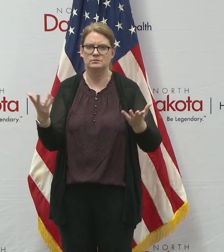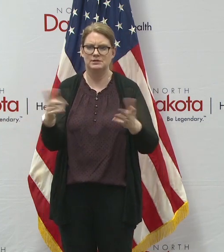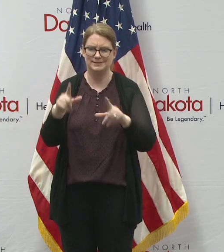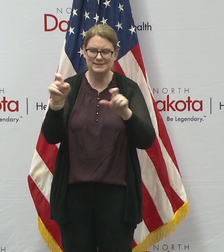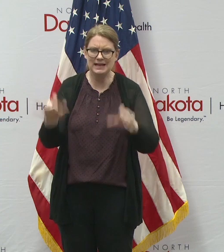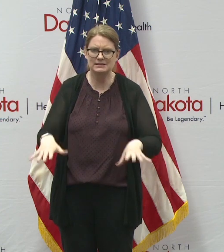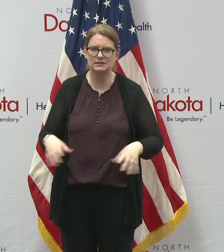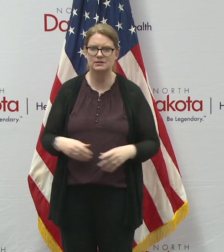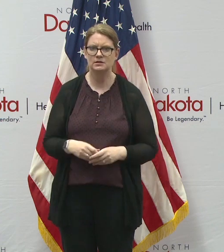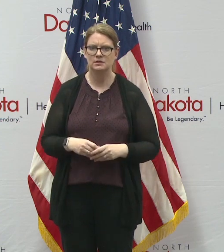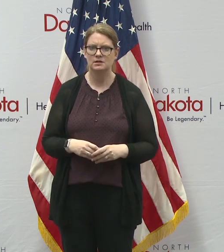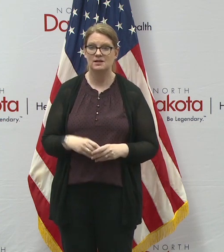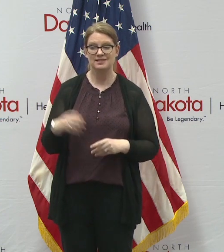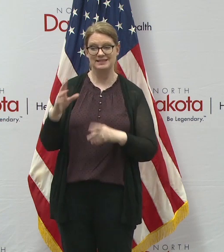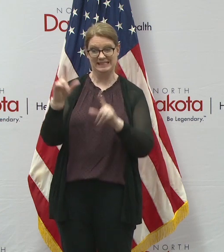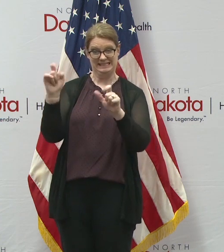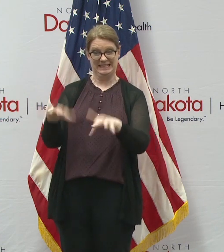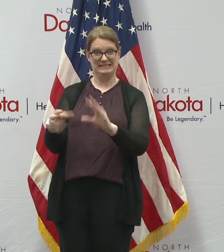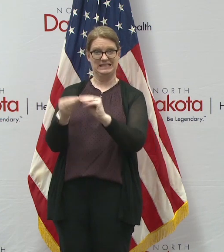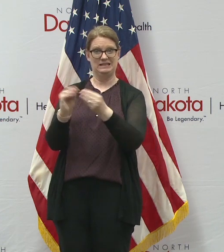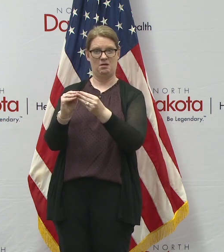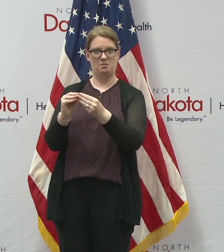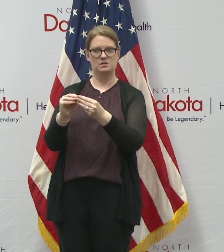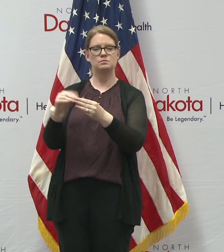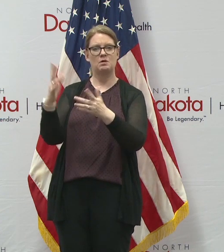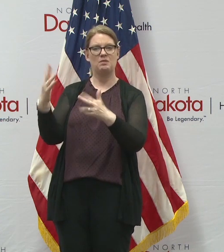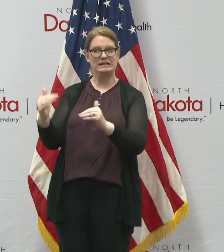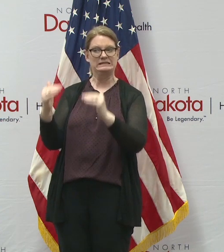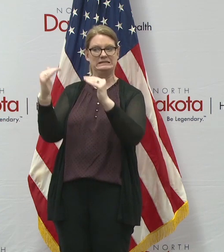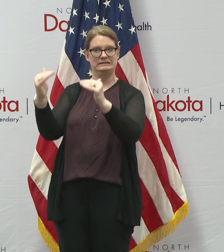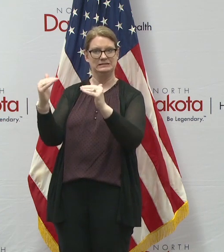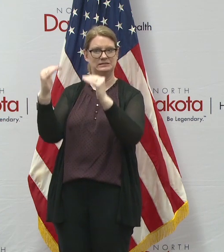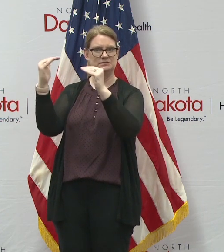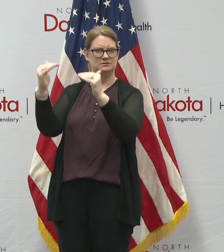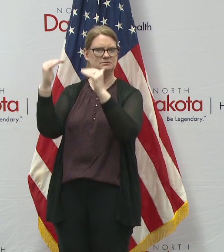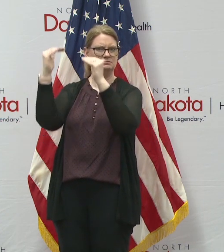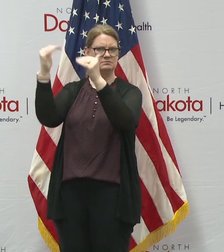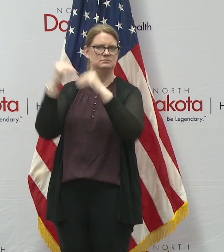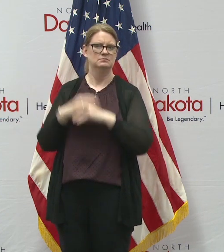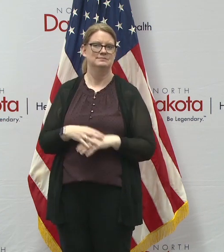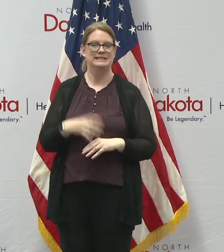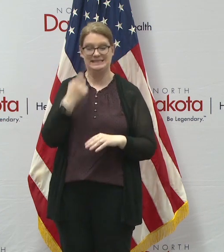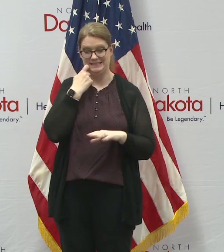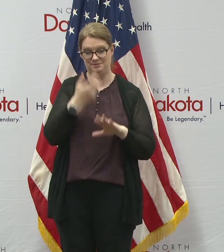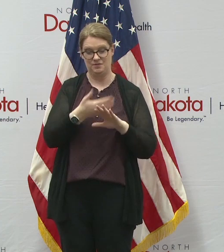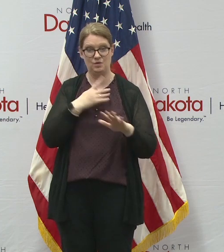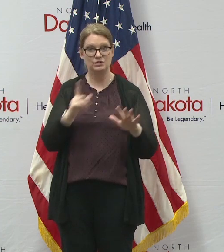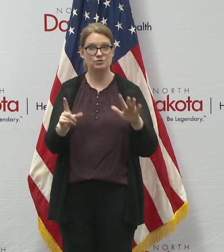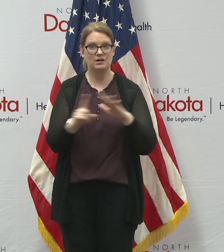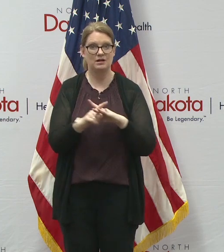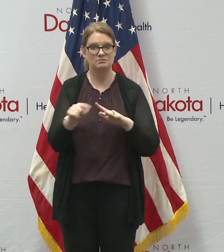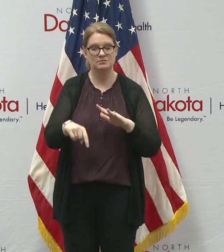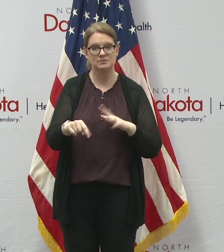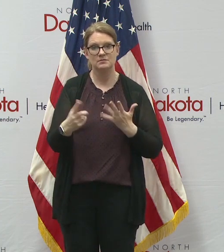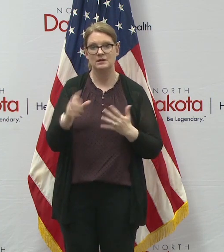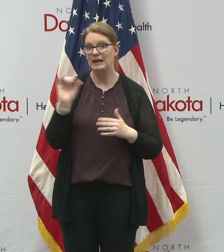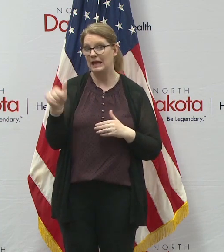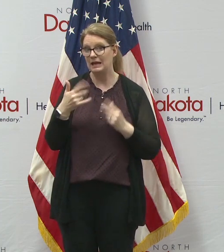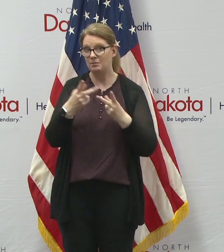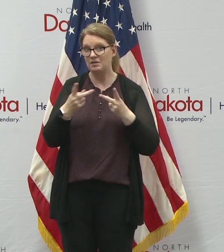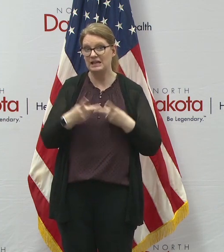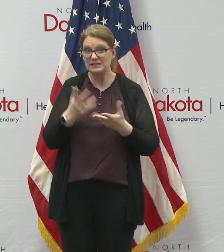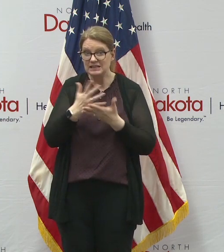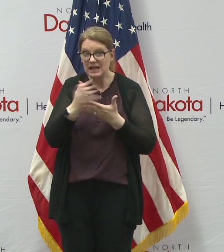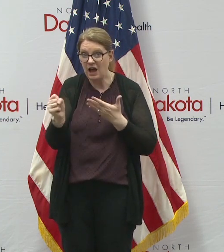testing. We want to see those numbers go up, but we have no reports prior to walking up here today of any place that's out of testing kits.